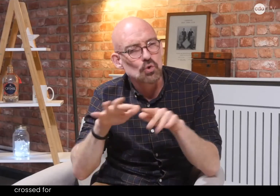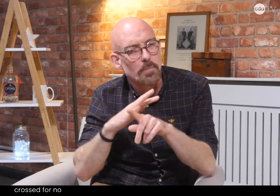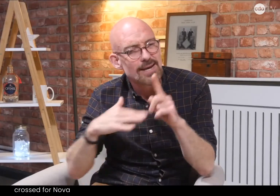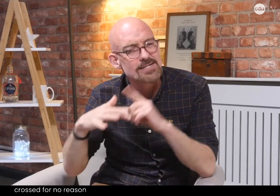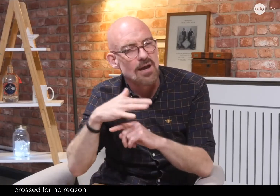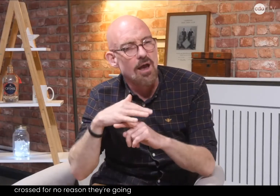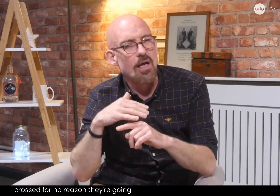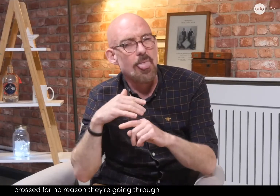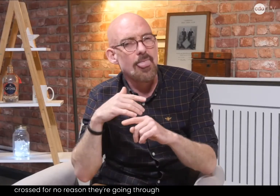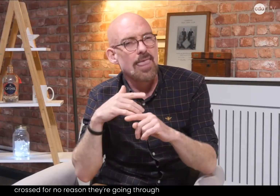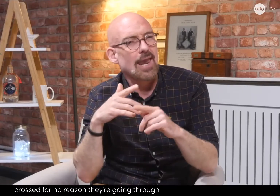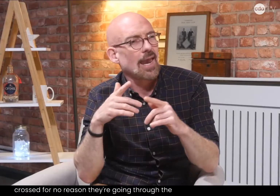transition stage.